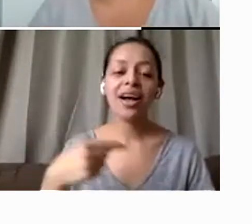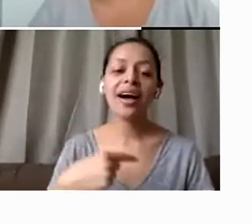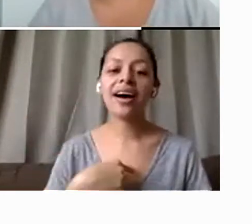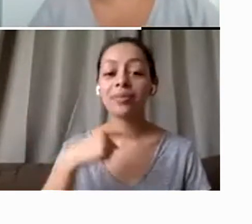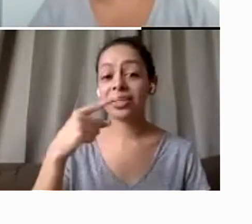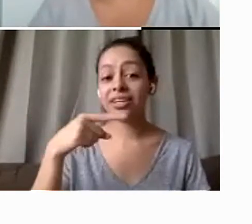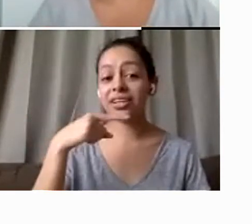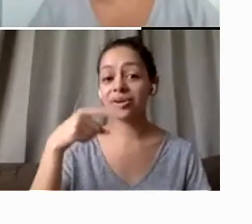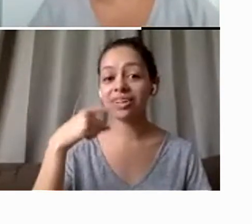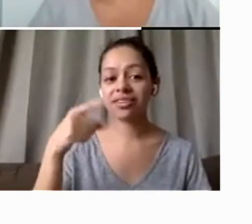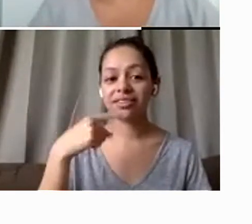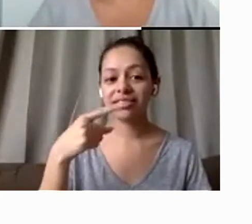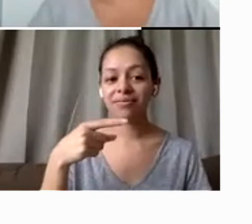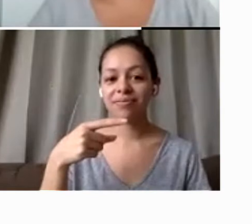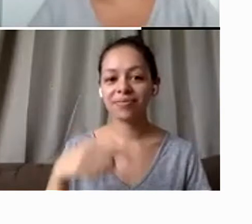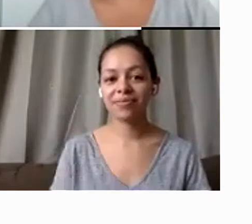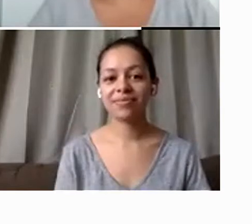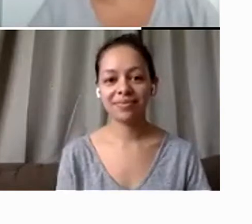No, I'm hearing.